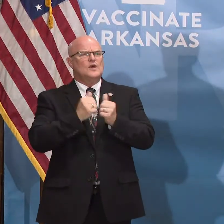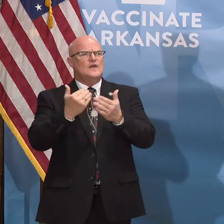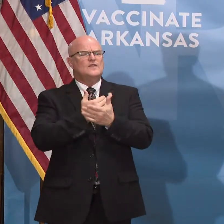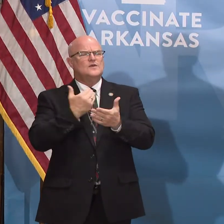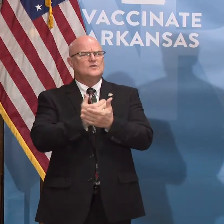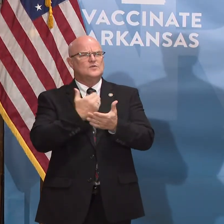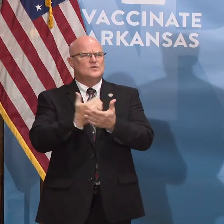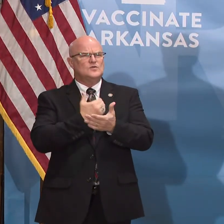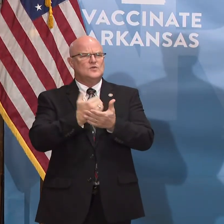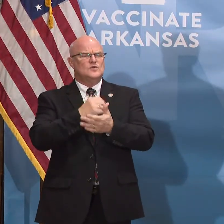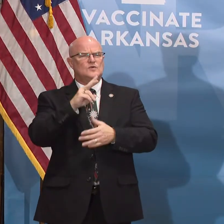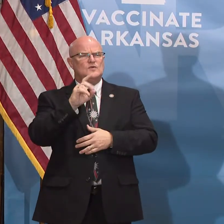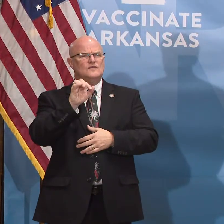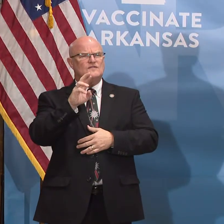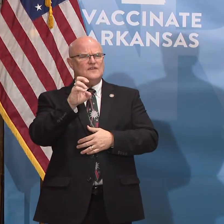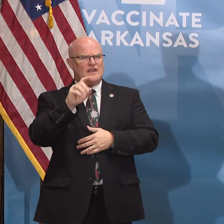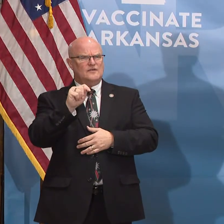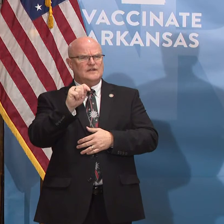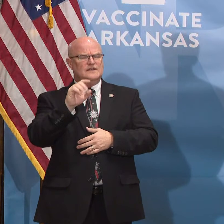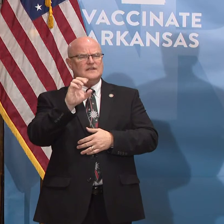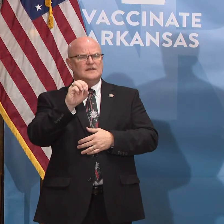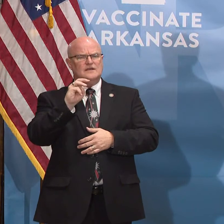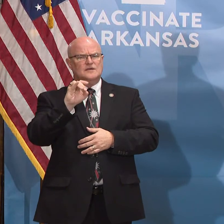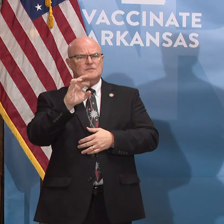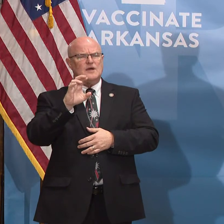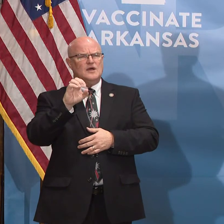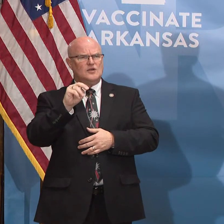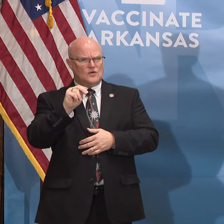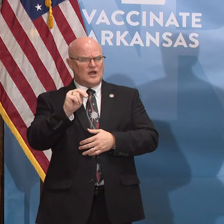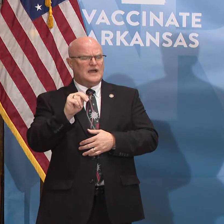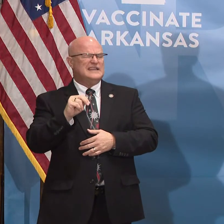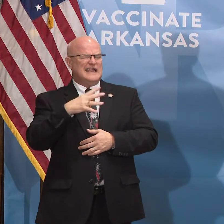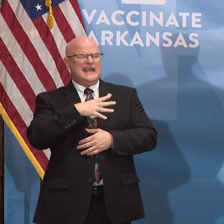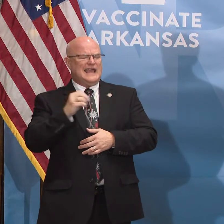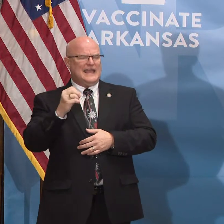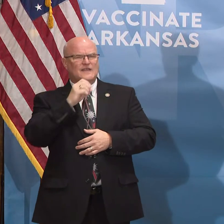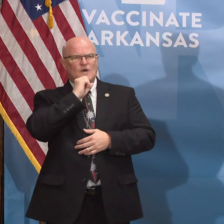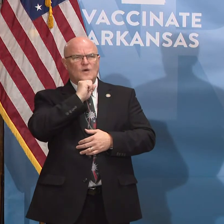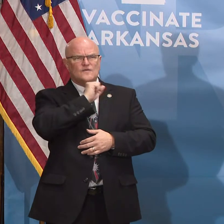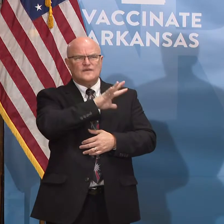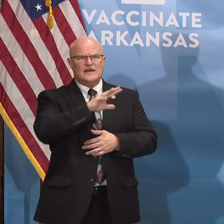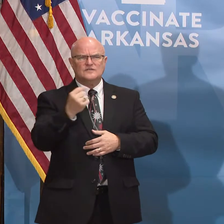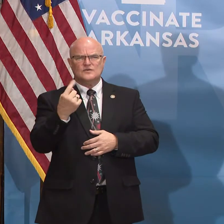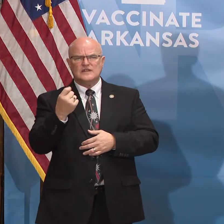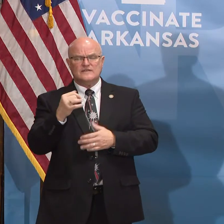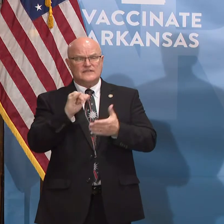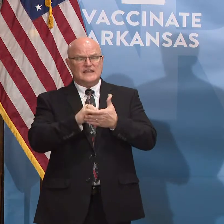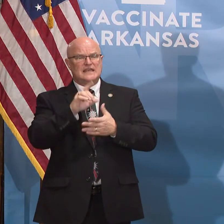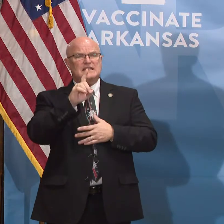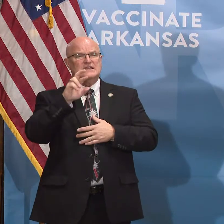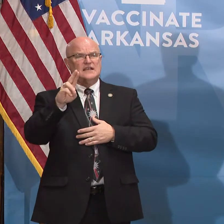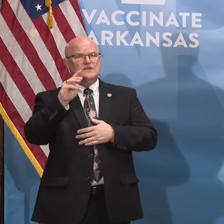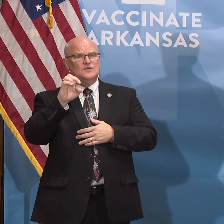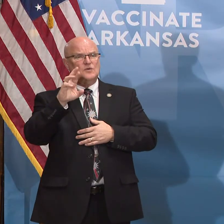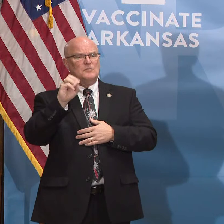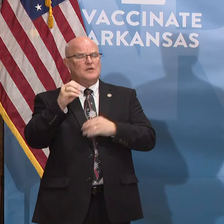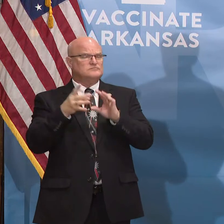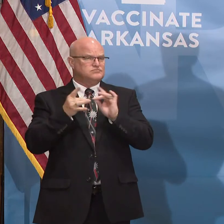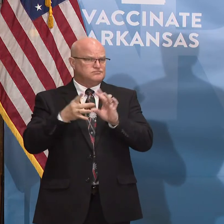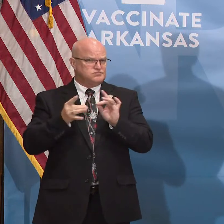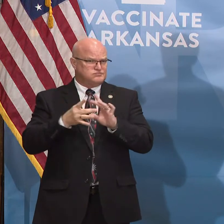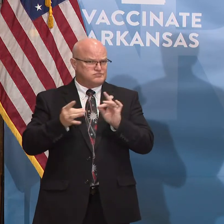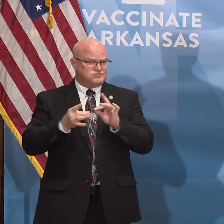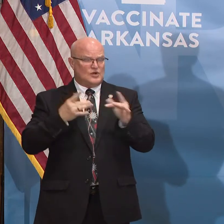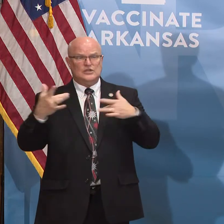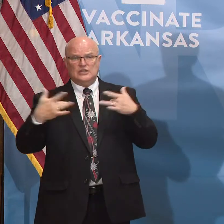low vaccination rates in the 5 to 11 age group that Dr. Romero discussed, are you concerned about schools after the holiday break